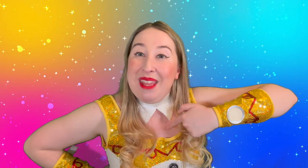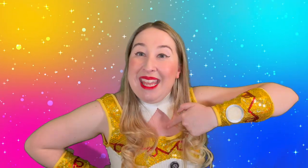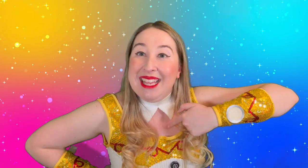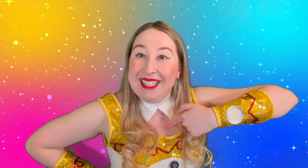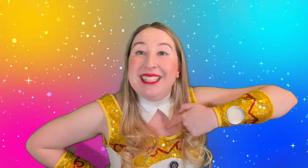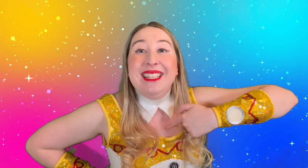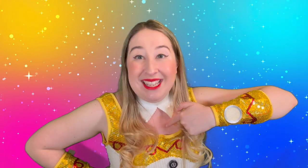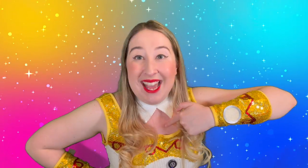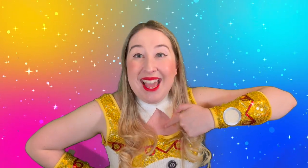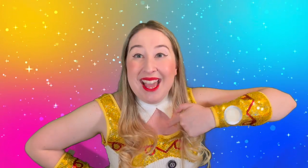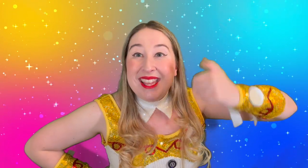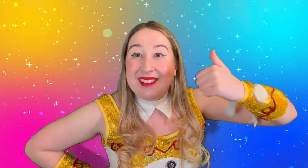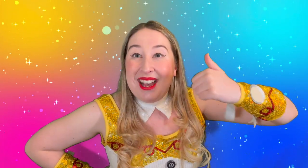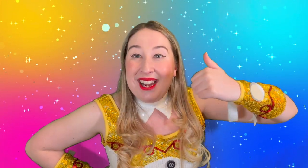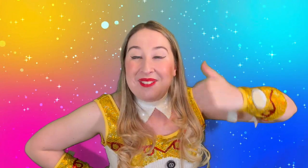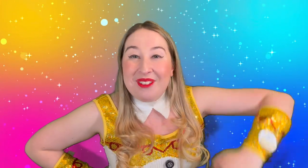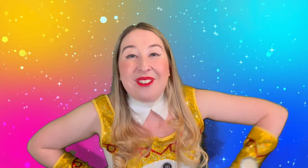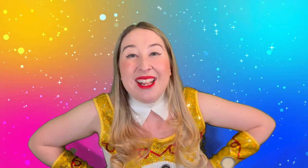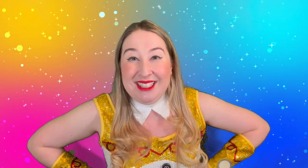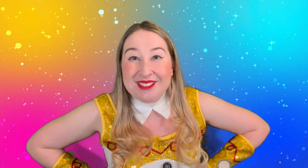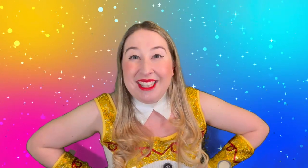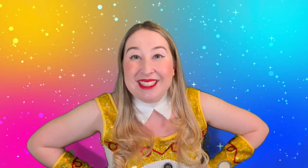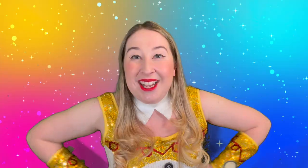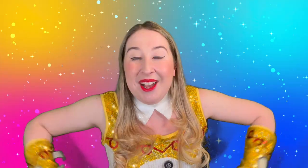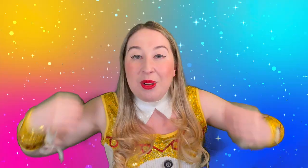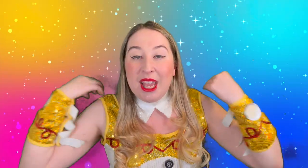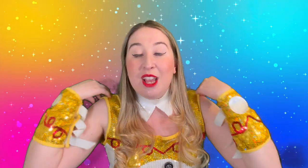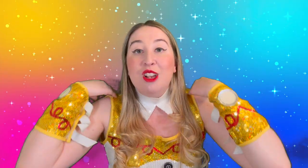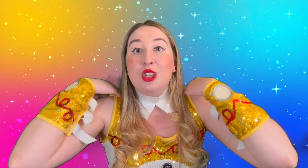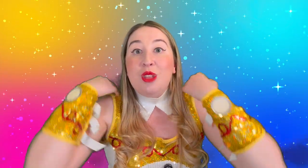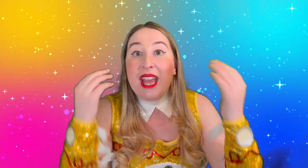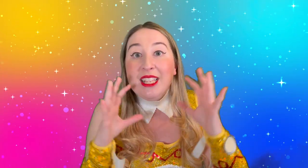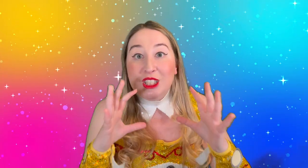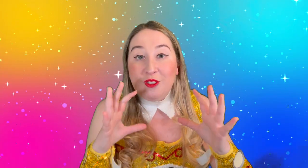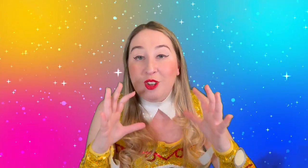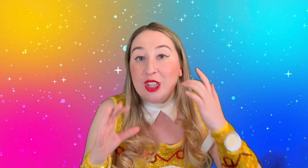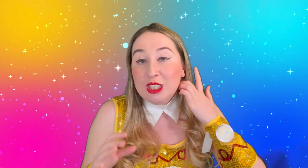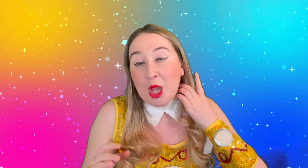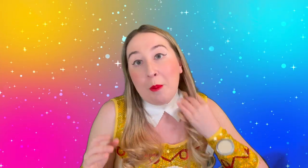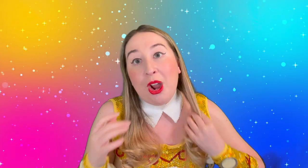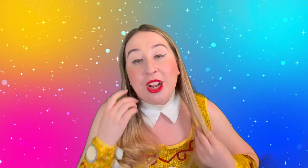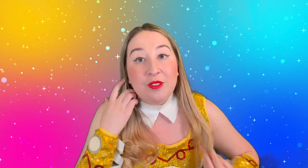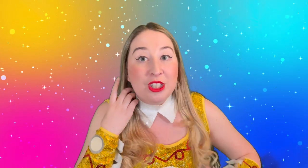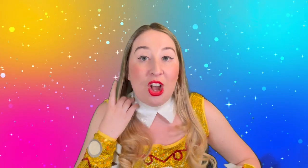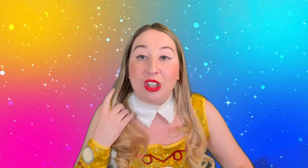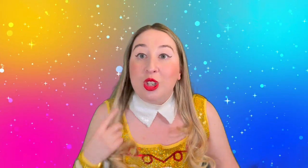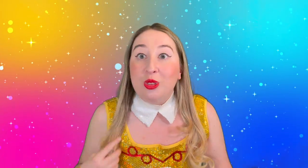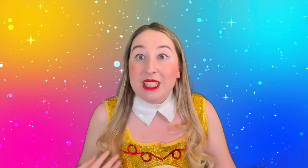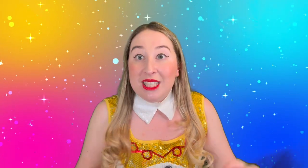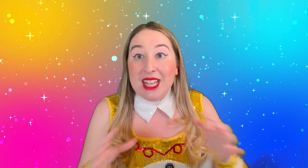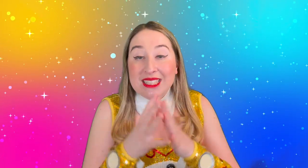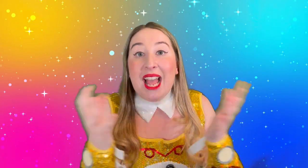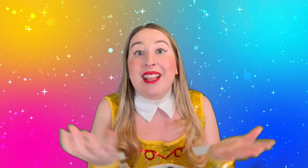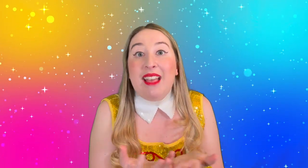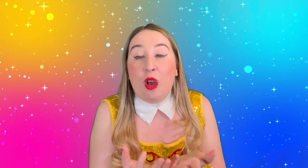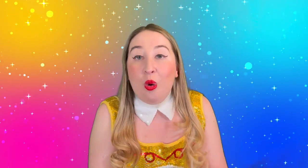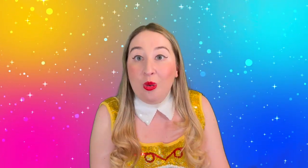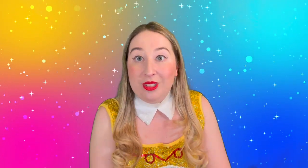me. Yay, you got it, my friends. Great job. Okay, so that is the first part of the song. So let's sign that whole